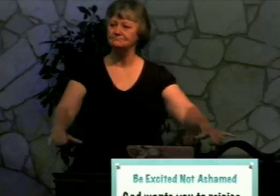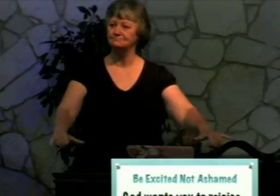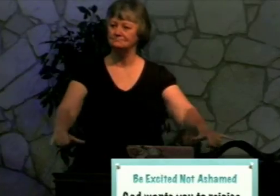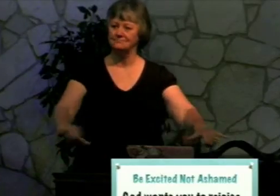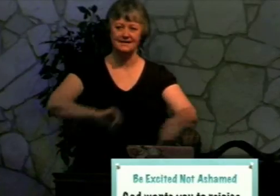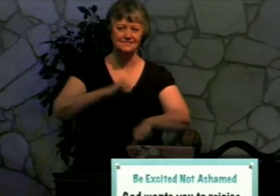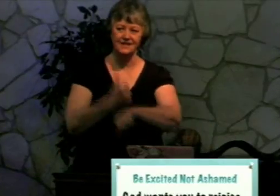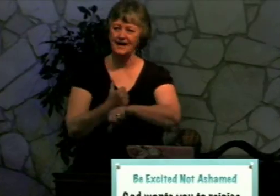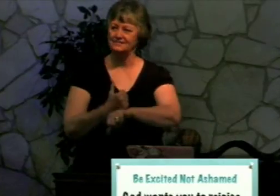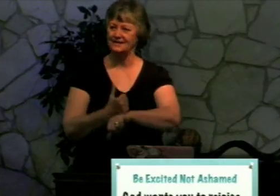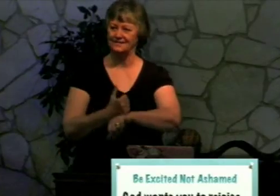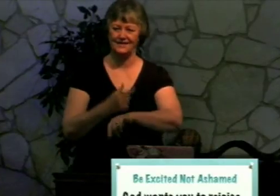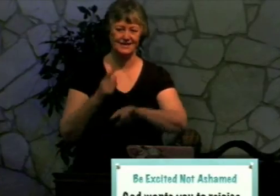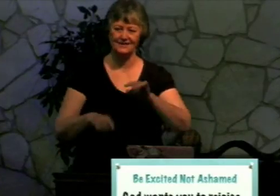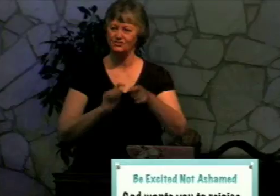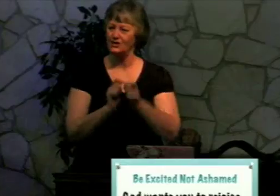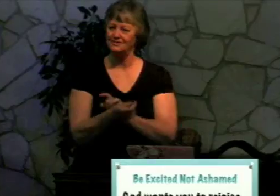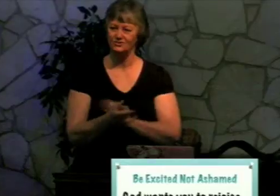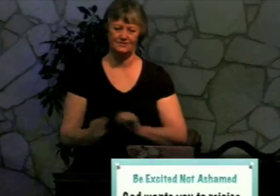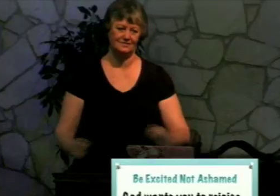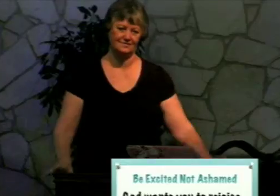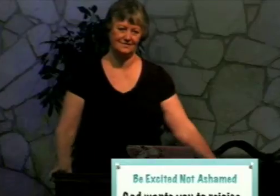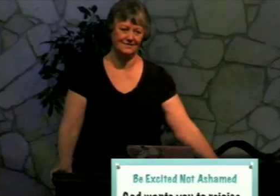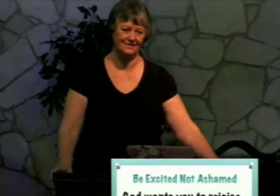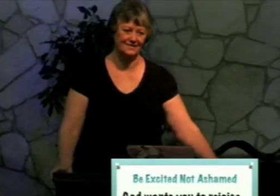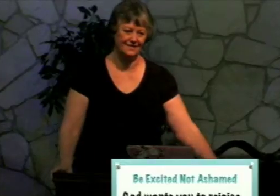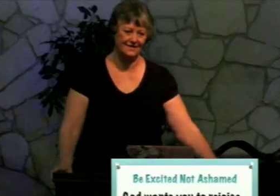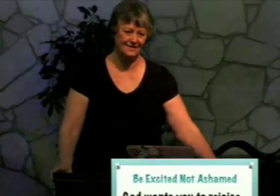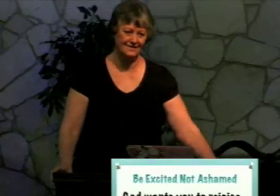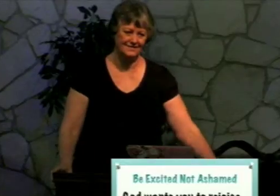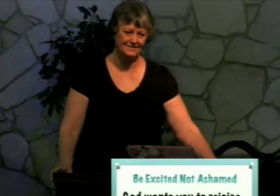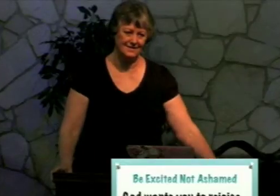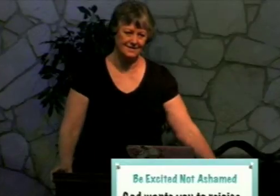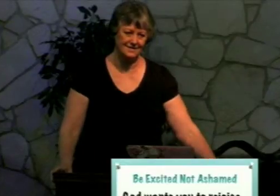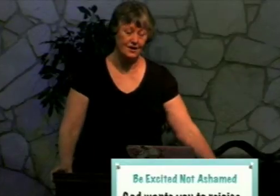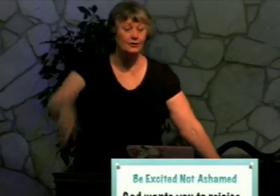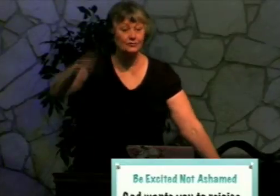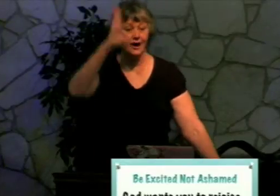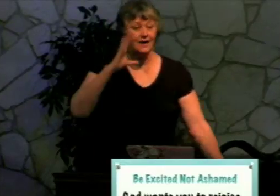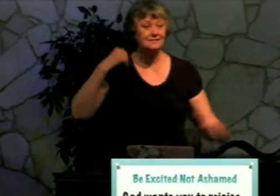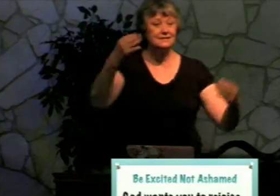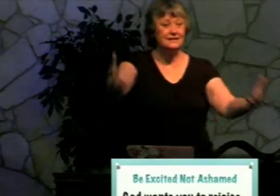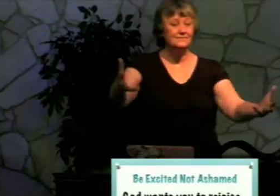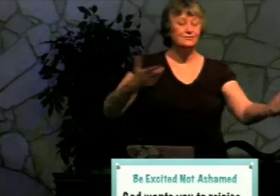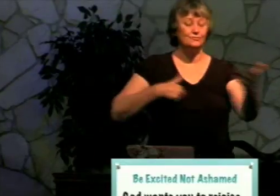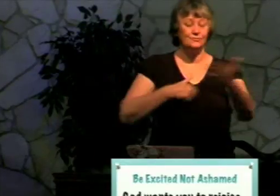it's locked in. They can't change it. See, God gives to